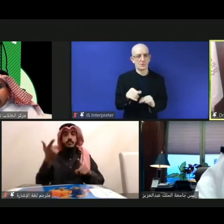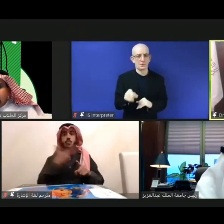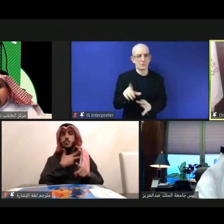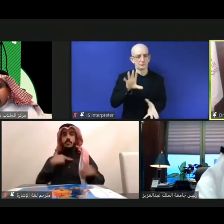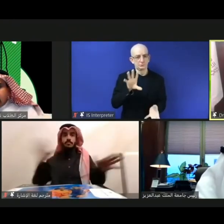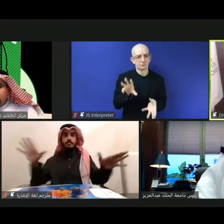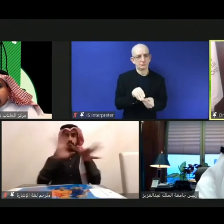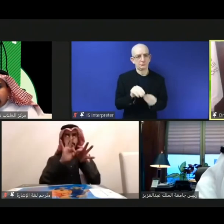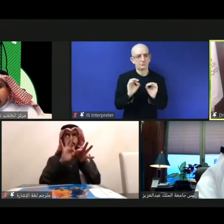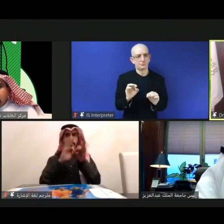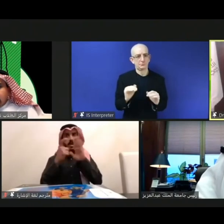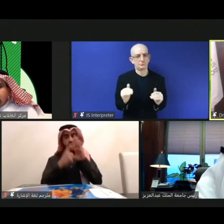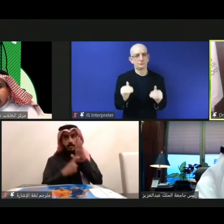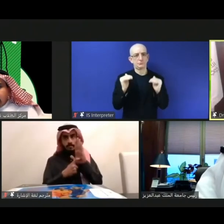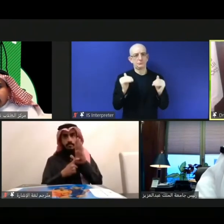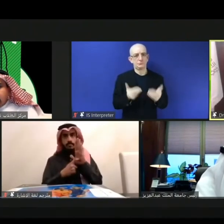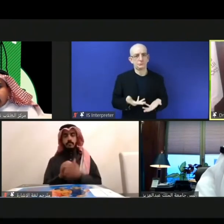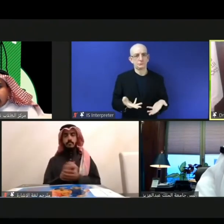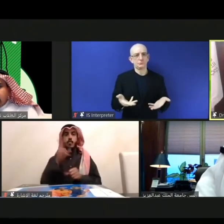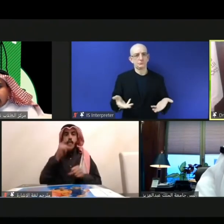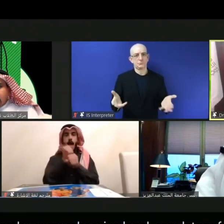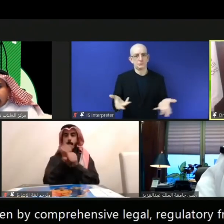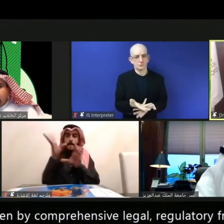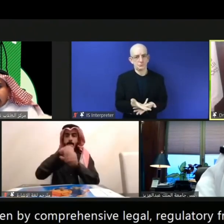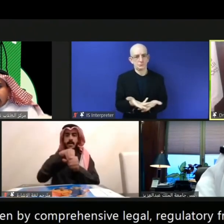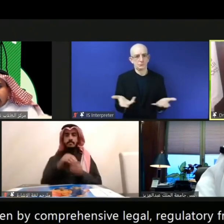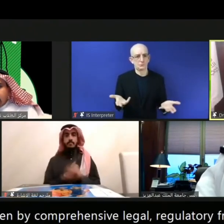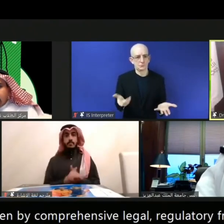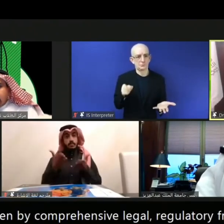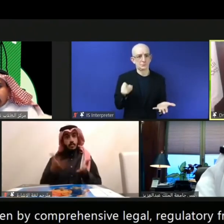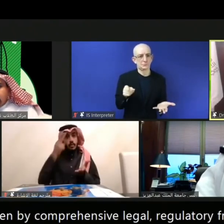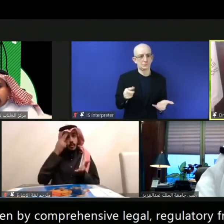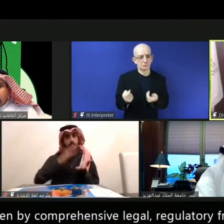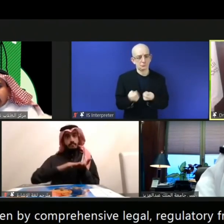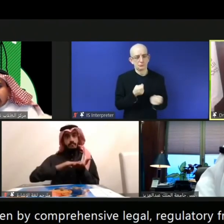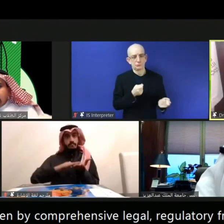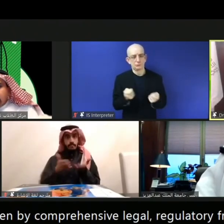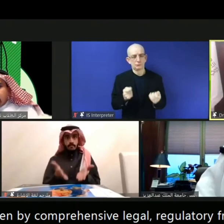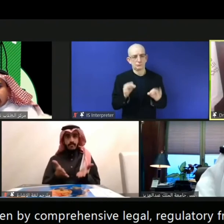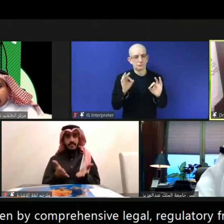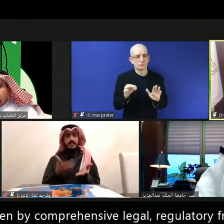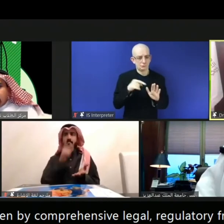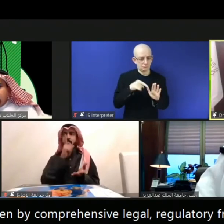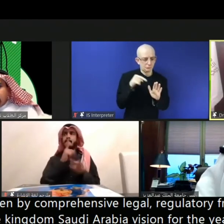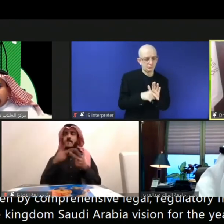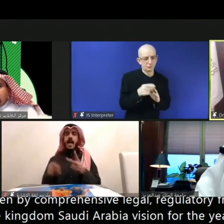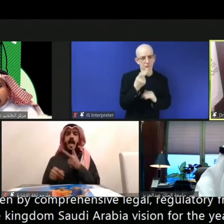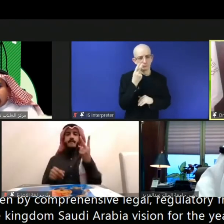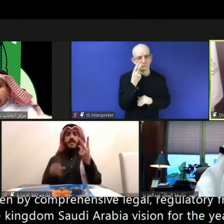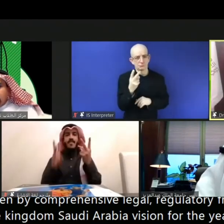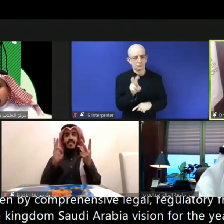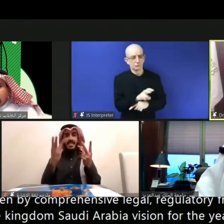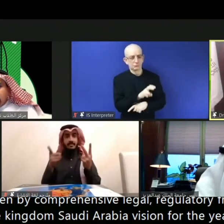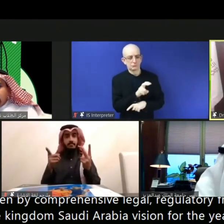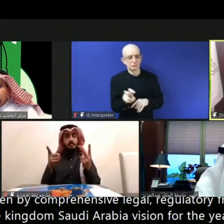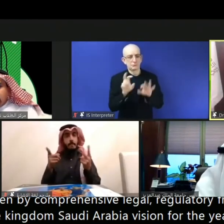and regulatory framework. In the Kingdom of Saudi Arabia, vision for the year of 2030 has directly